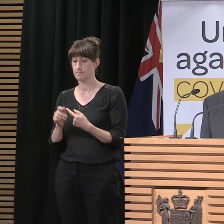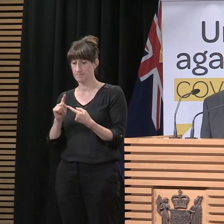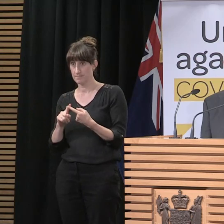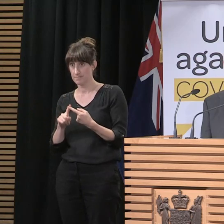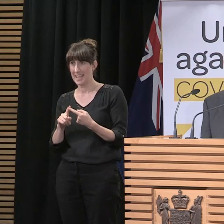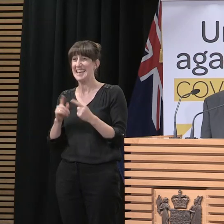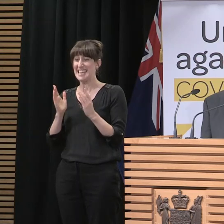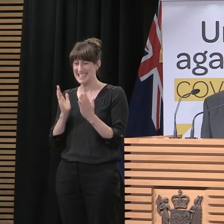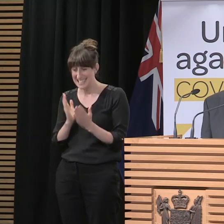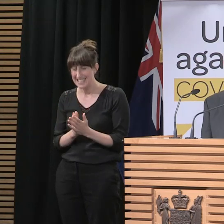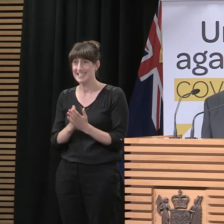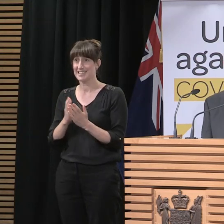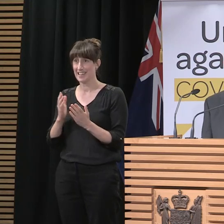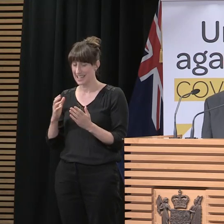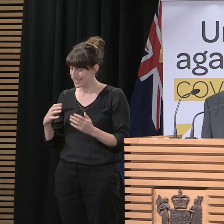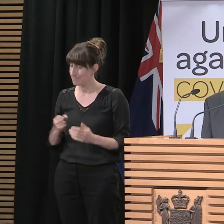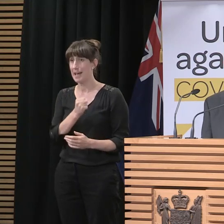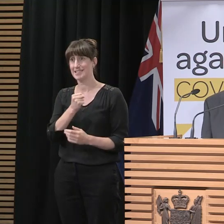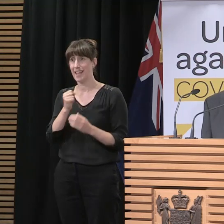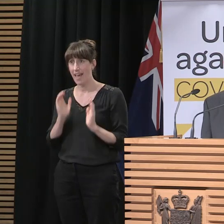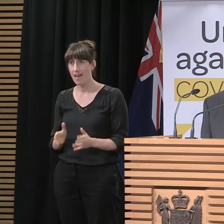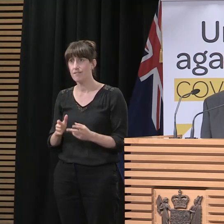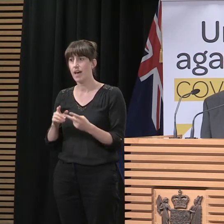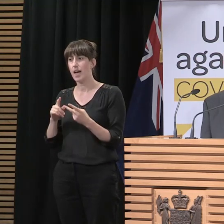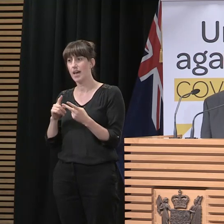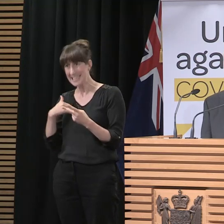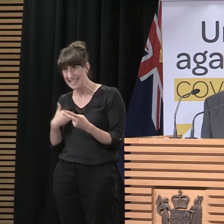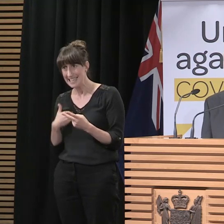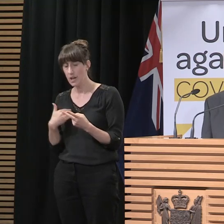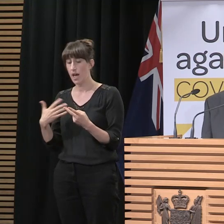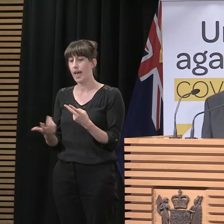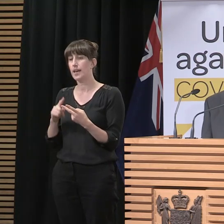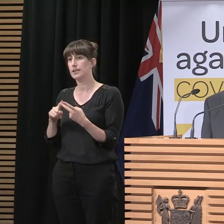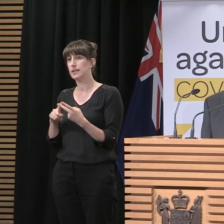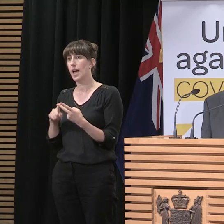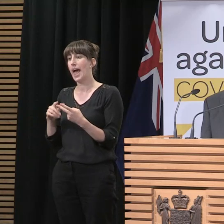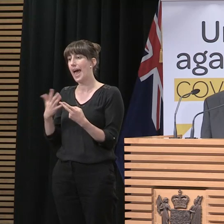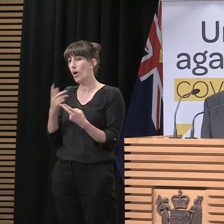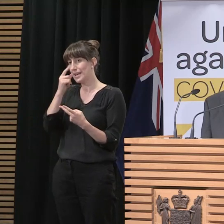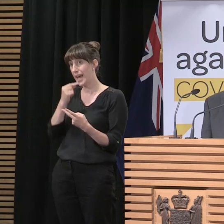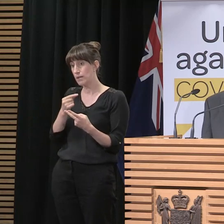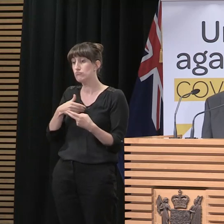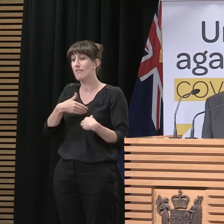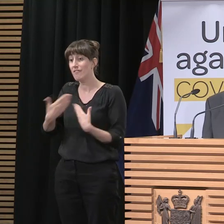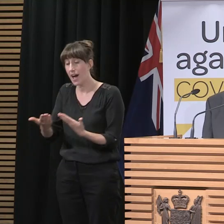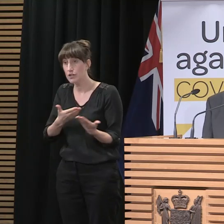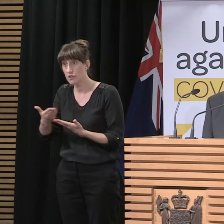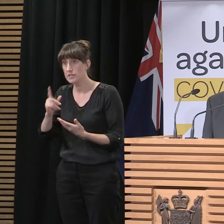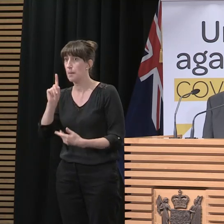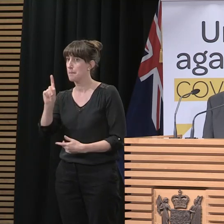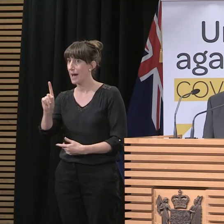And secondly, how might it be delivered in such a way as to limit the risk of spread and transmission of